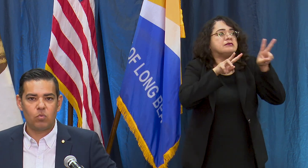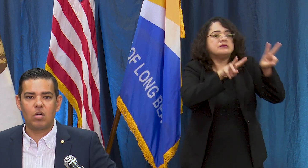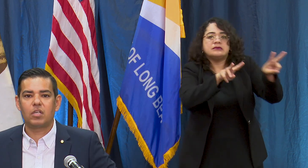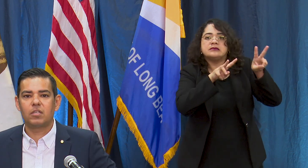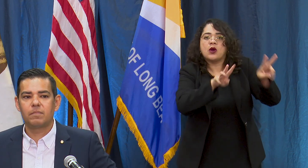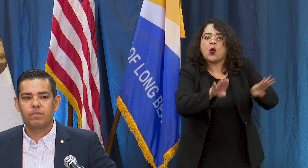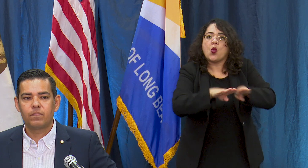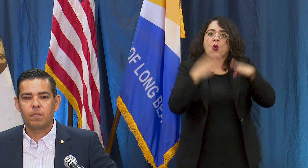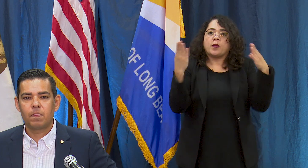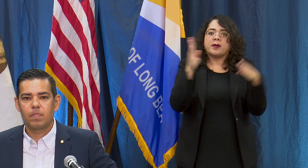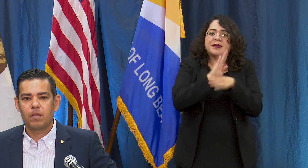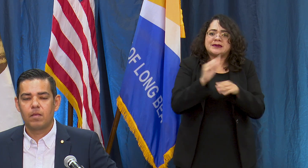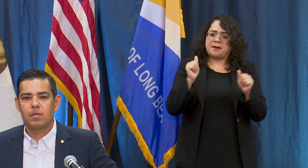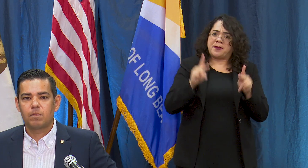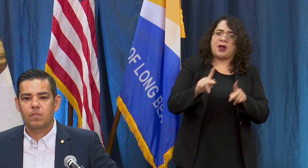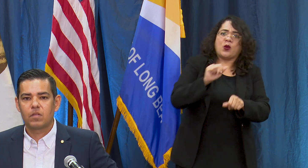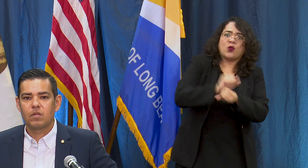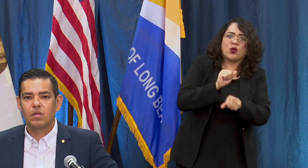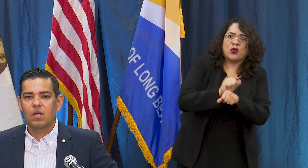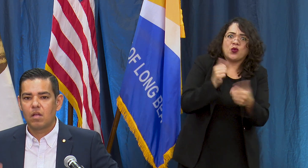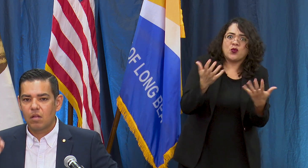get back to work,